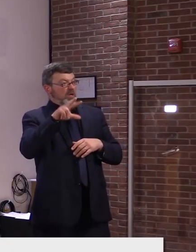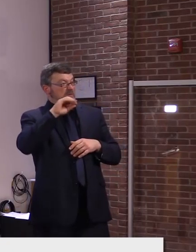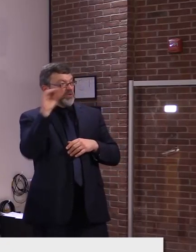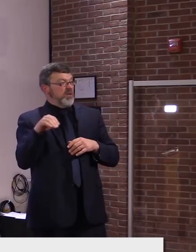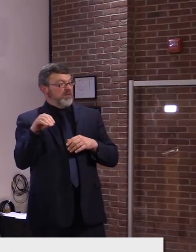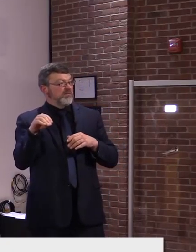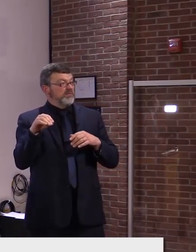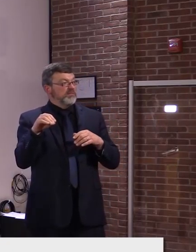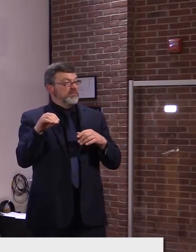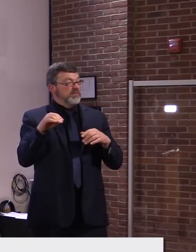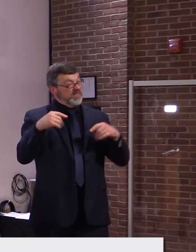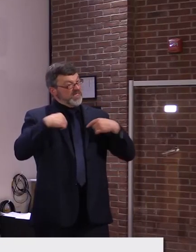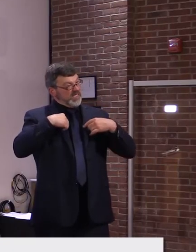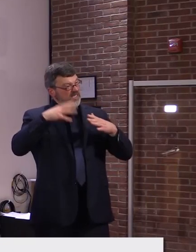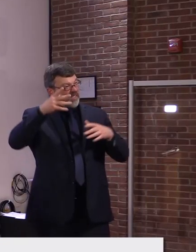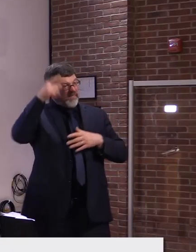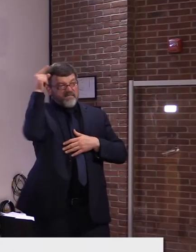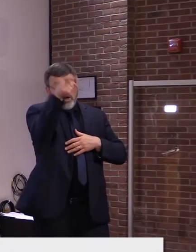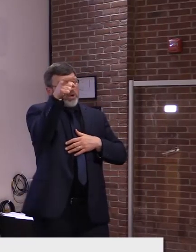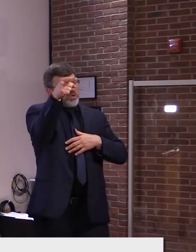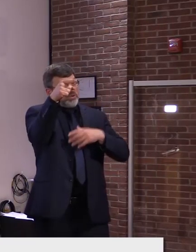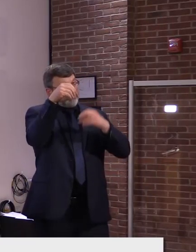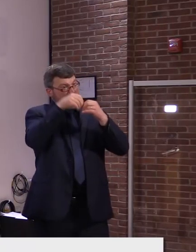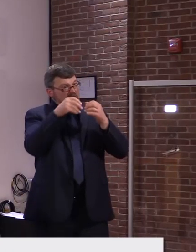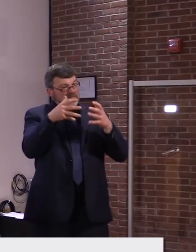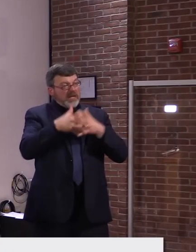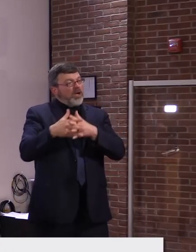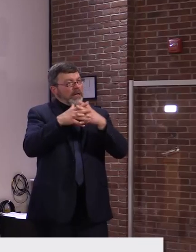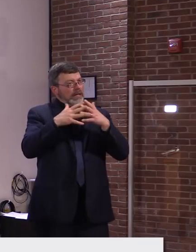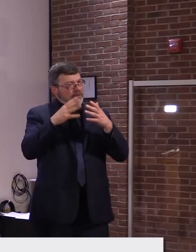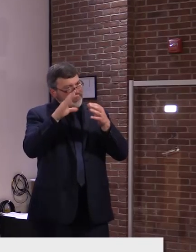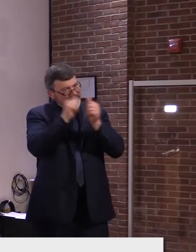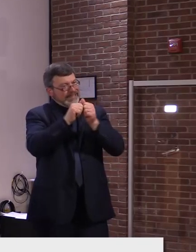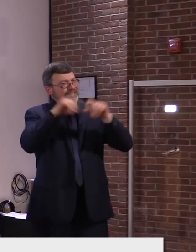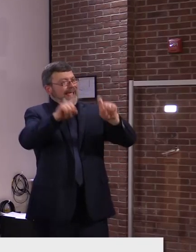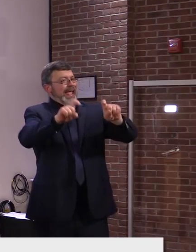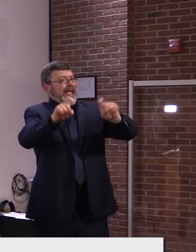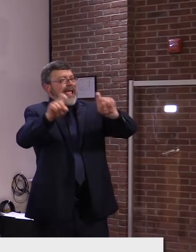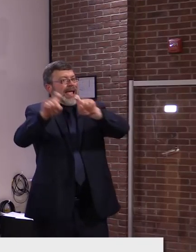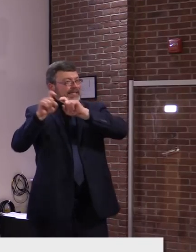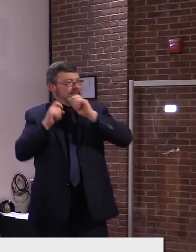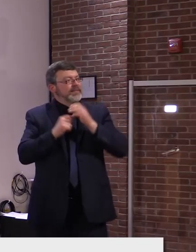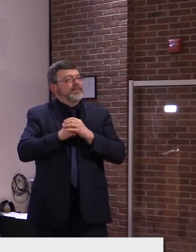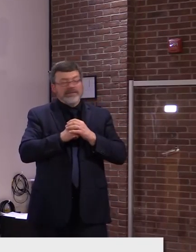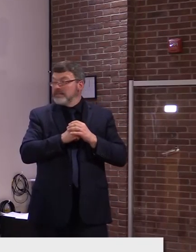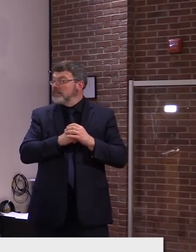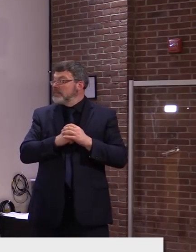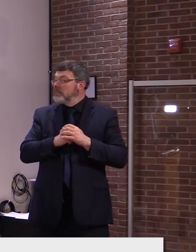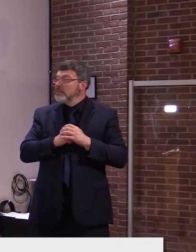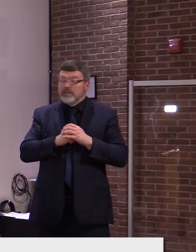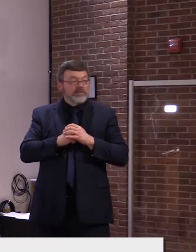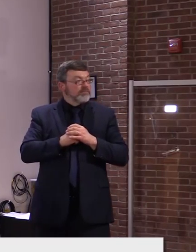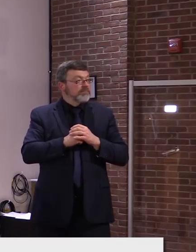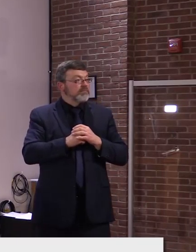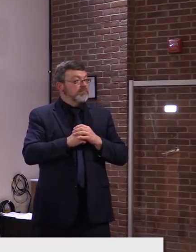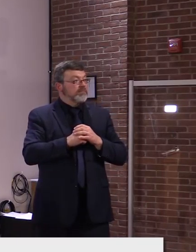in testing, and the state that had the lowest frequency of testing, the difference was about